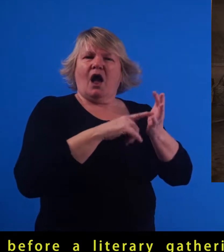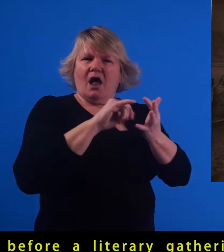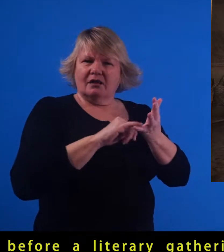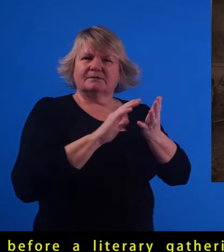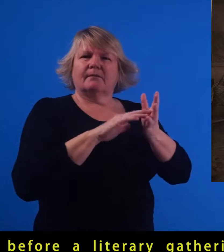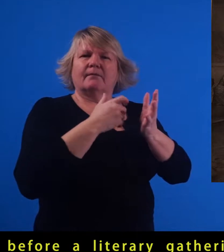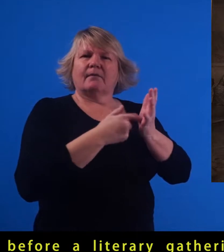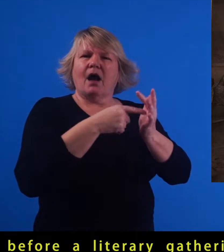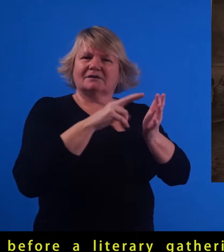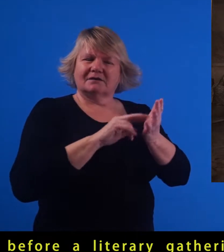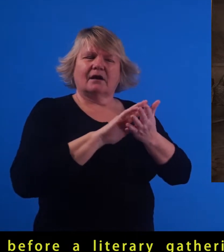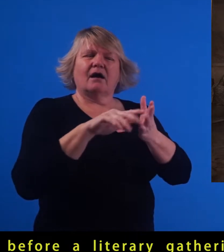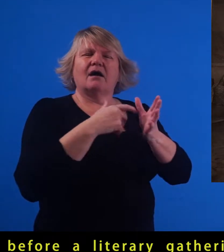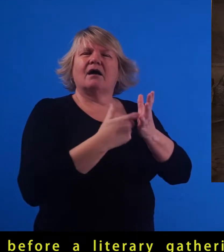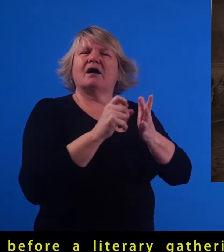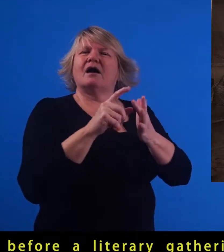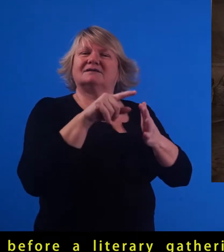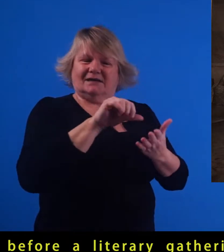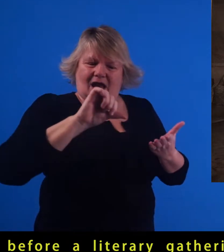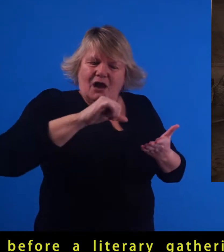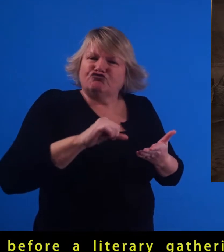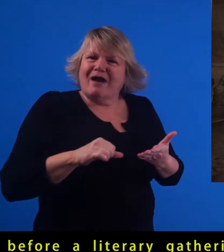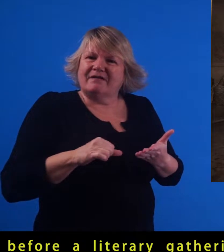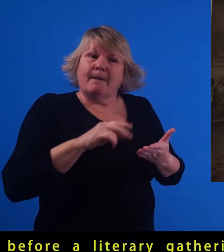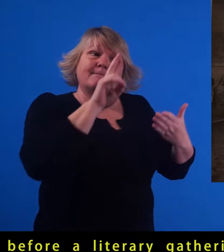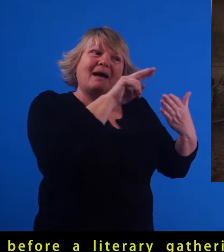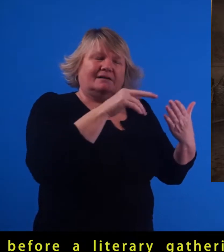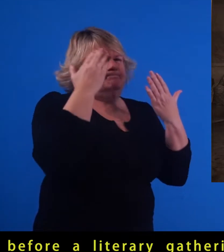Charles Martin Hardy, Engraving.